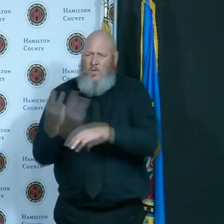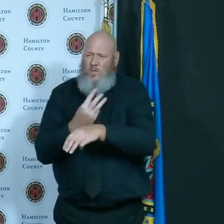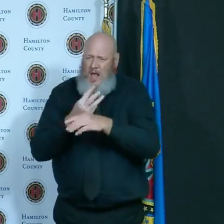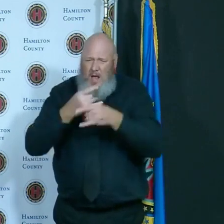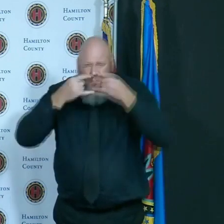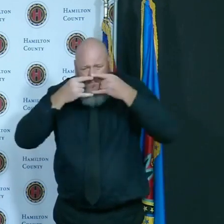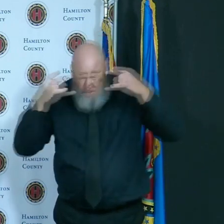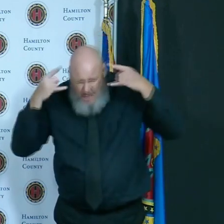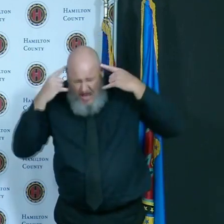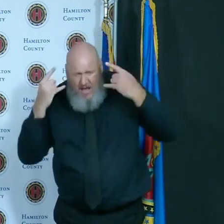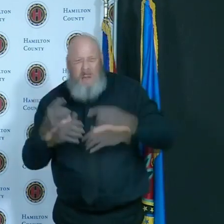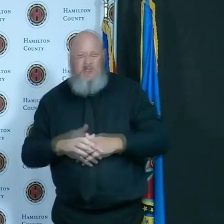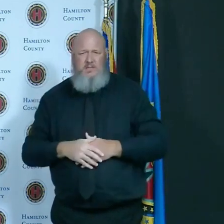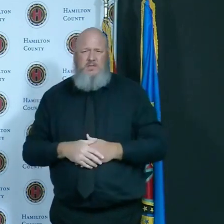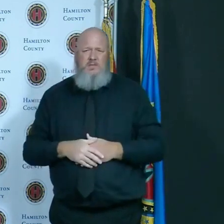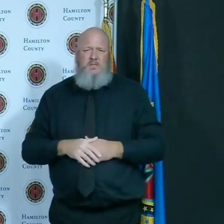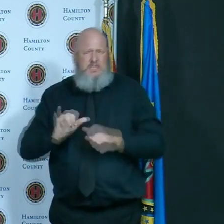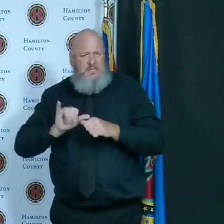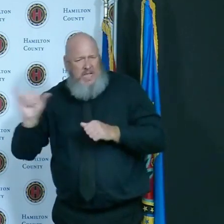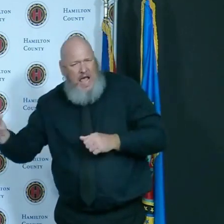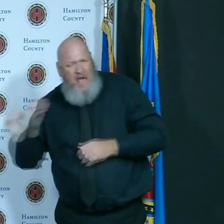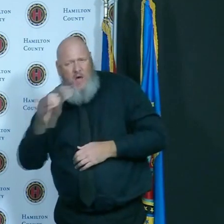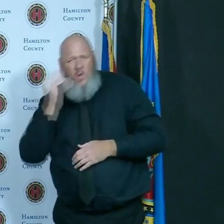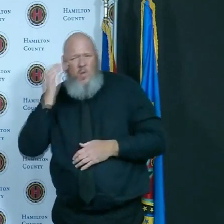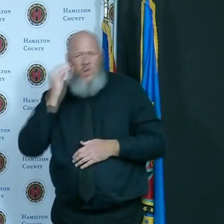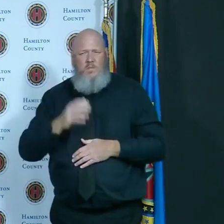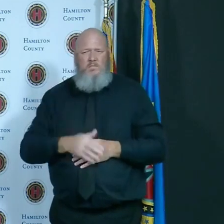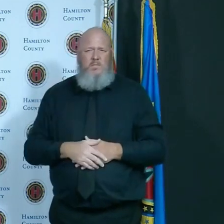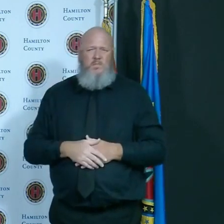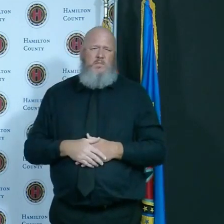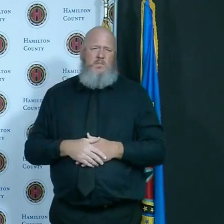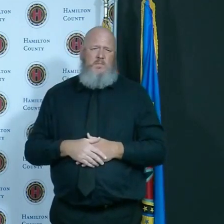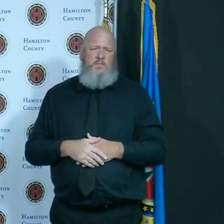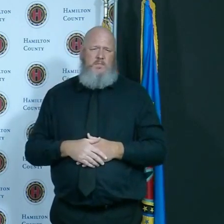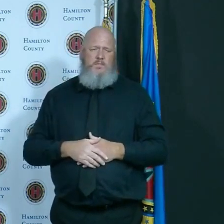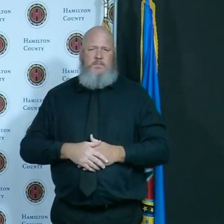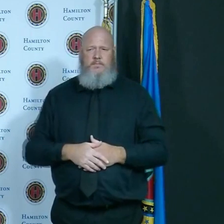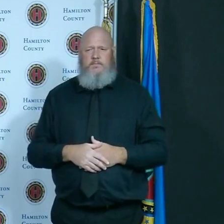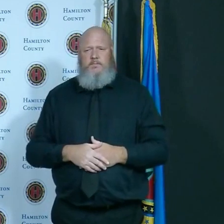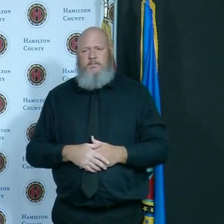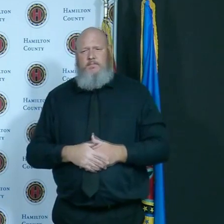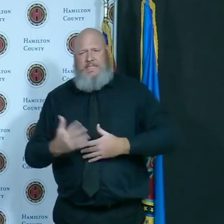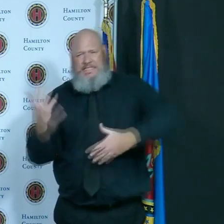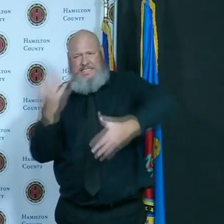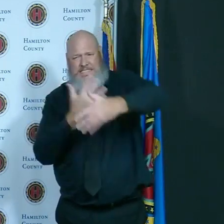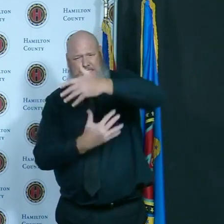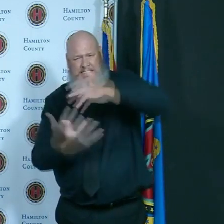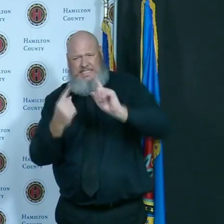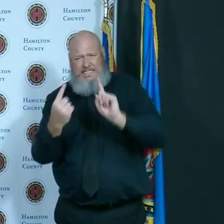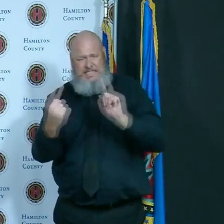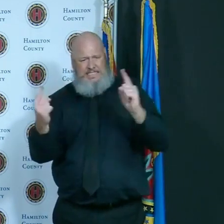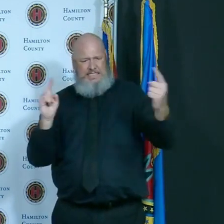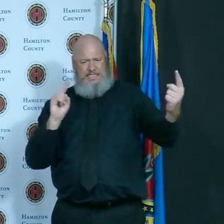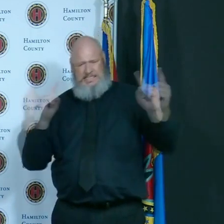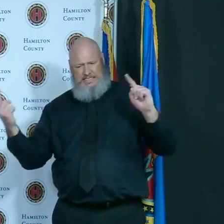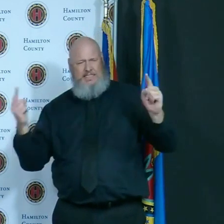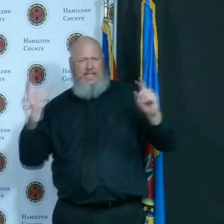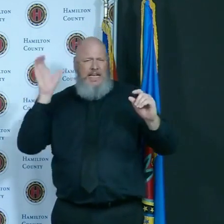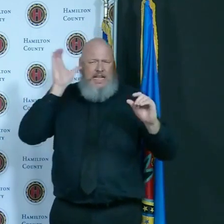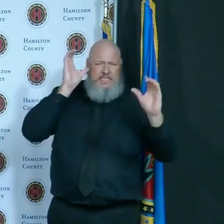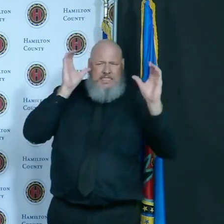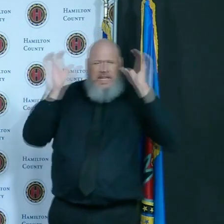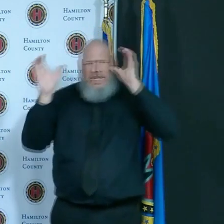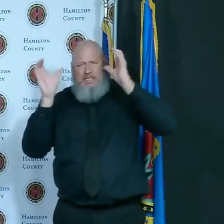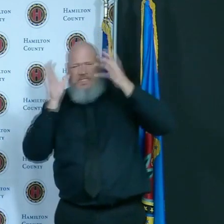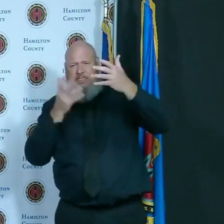sharing good information with all of our fellow citizens in our community. But in particular, for me, the Black